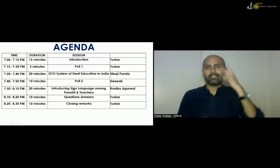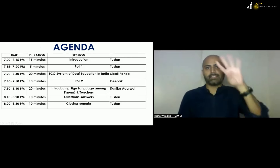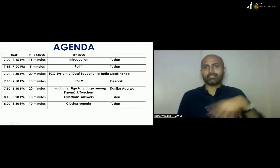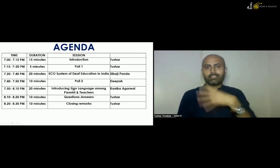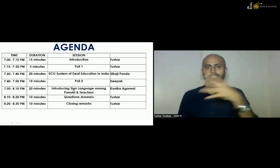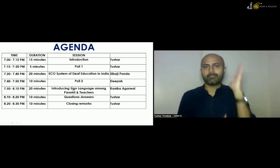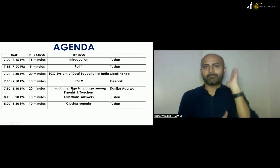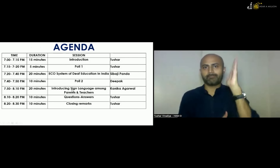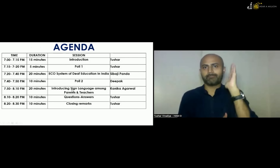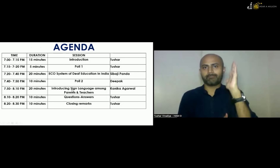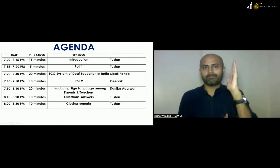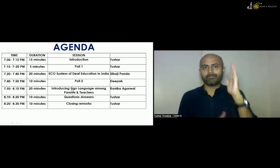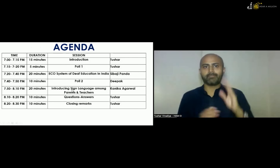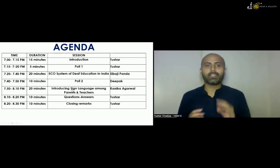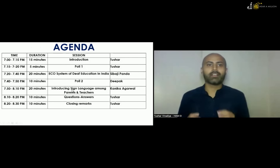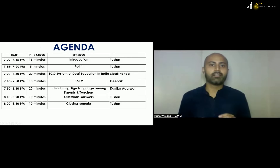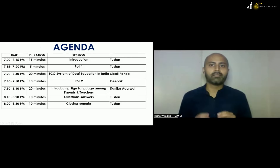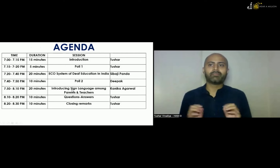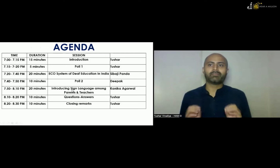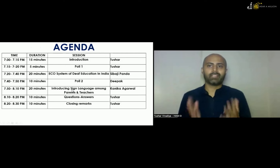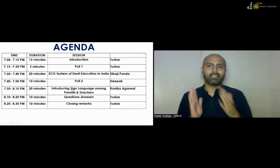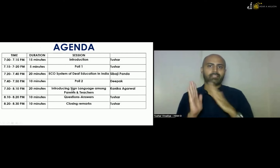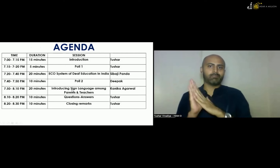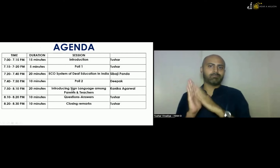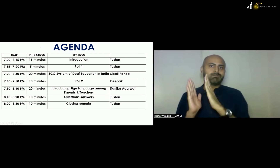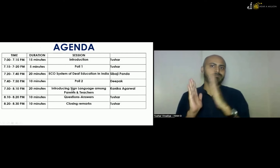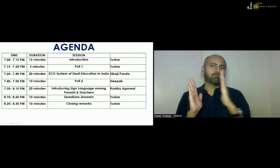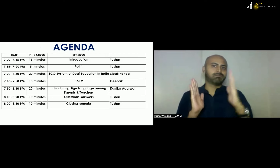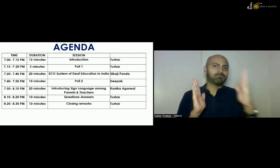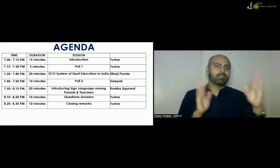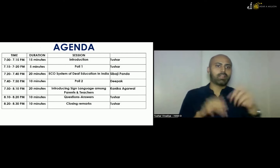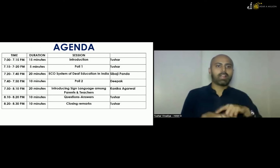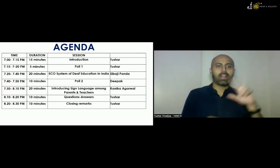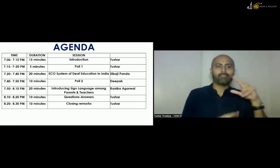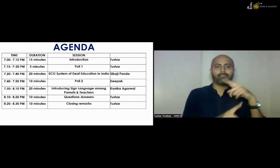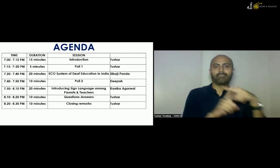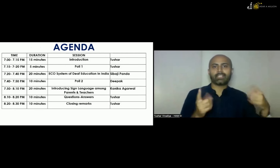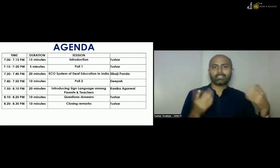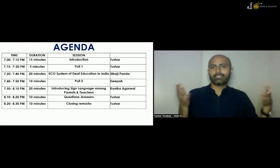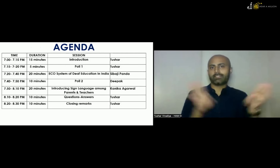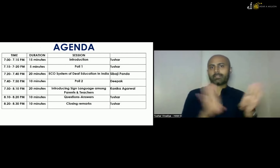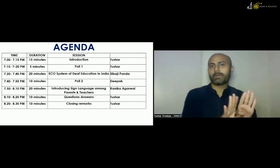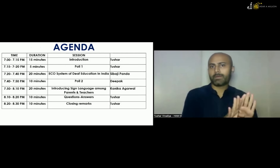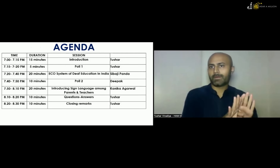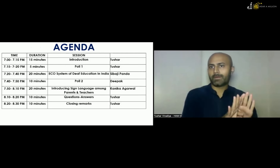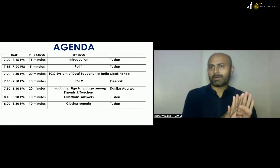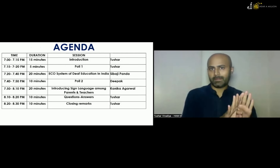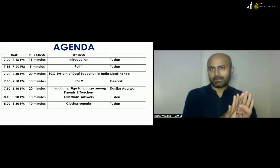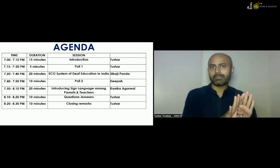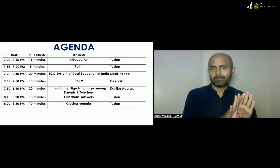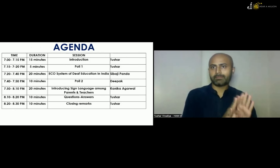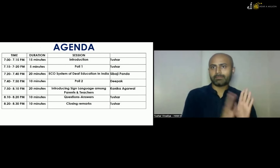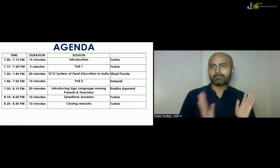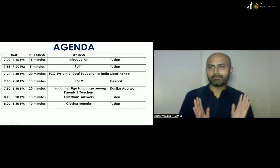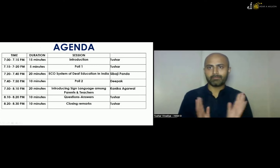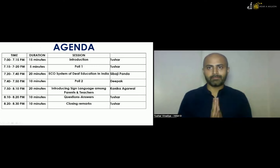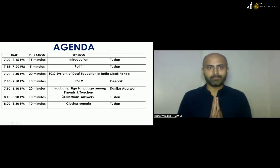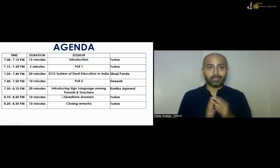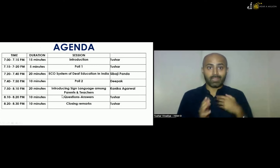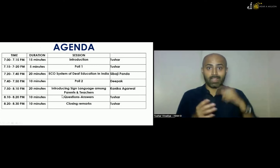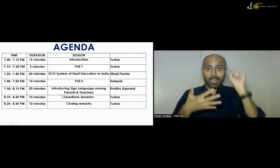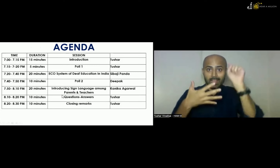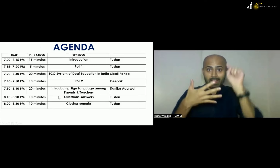So after this, as you can see our agenda today. So now we will be going through it and we will be closing